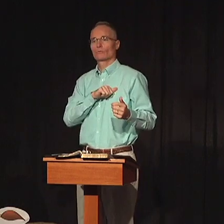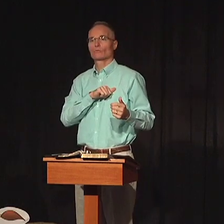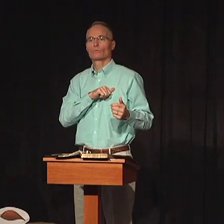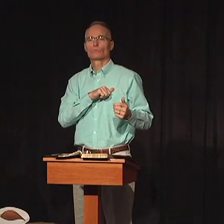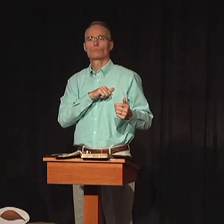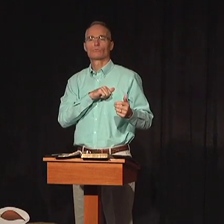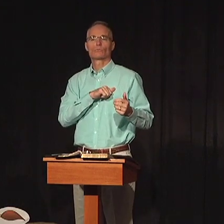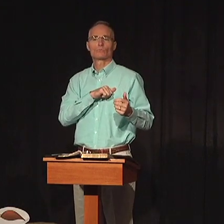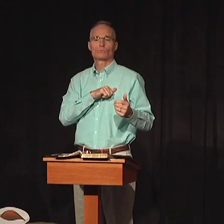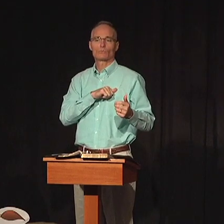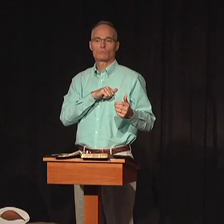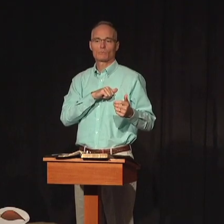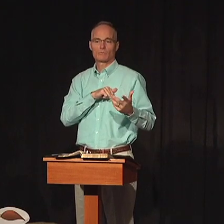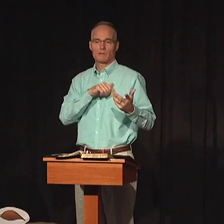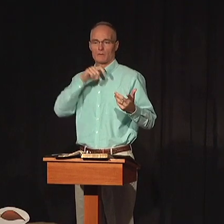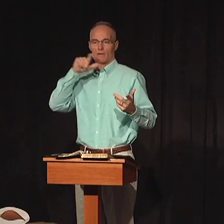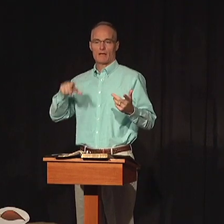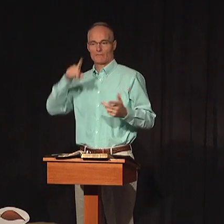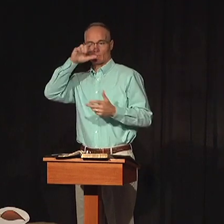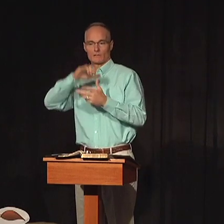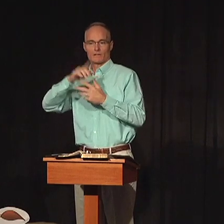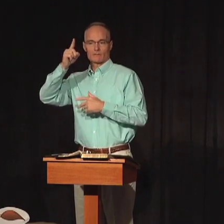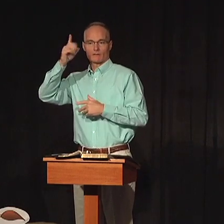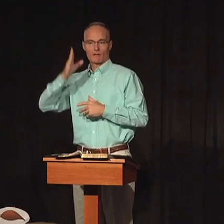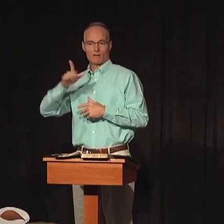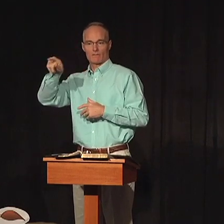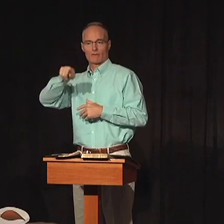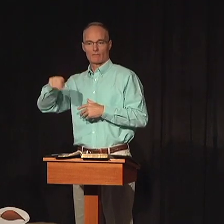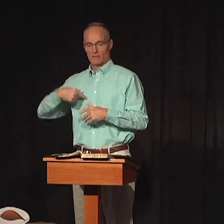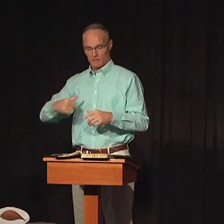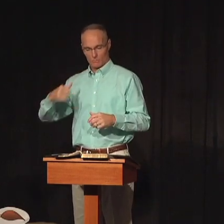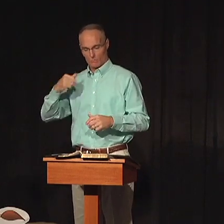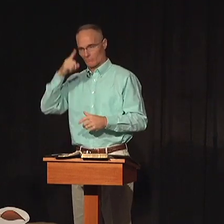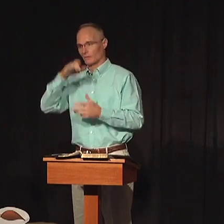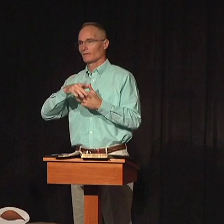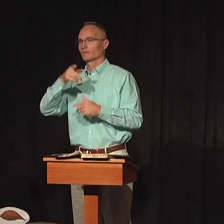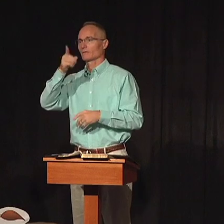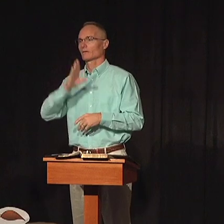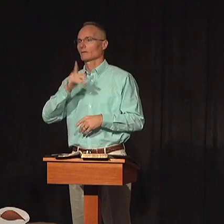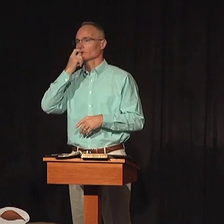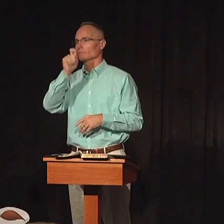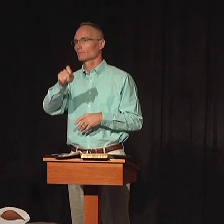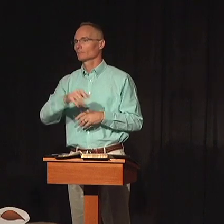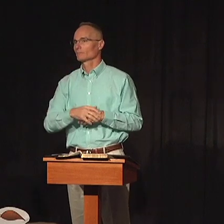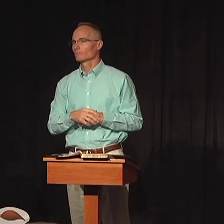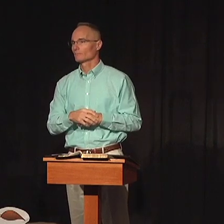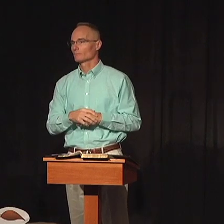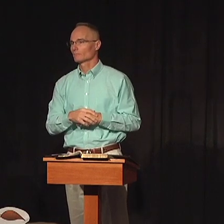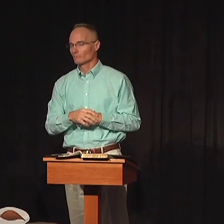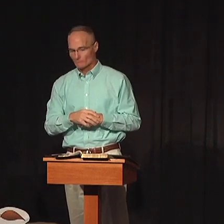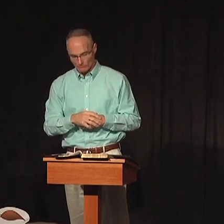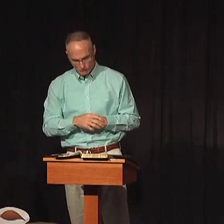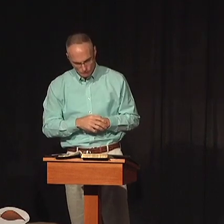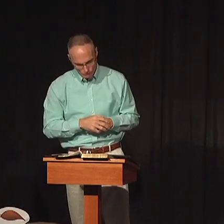their attitudes, they don't have to believe in God, therefore, I'm not going to believe in God, period.